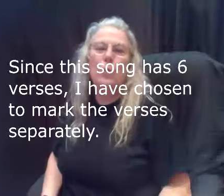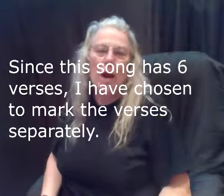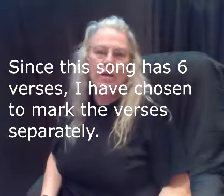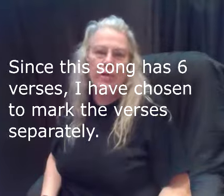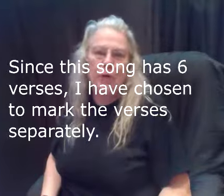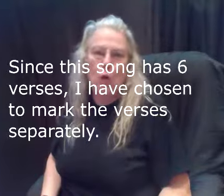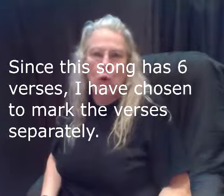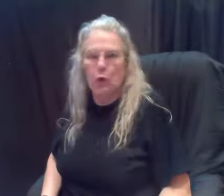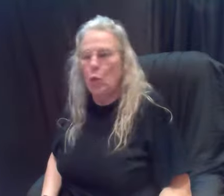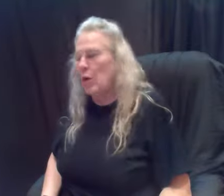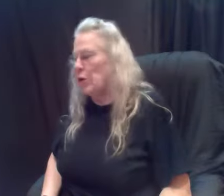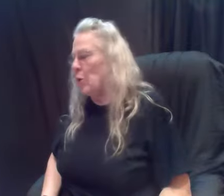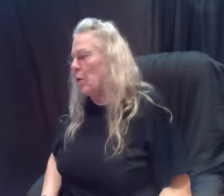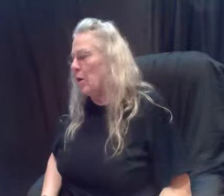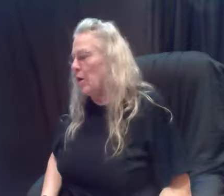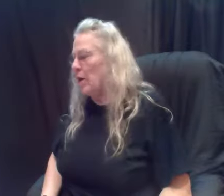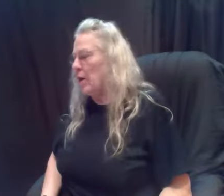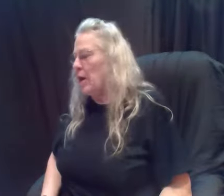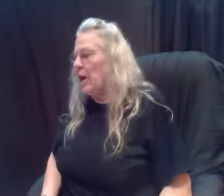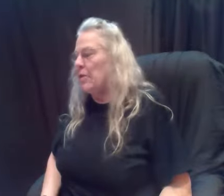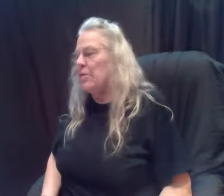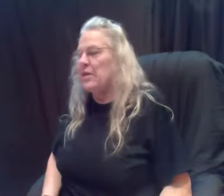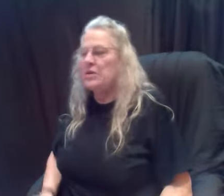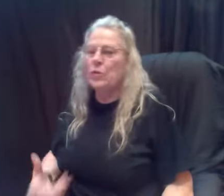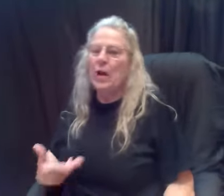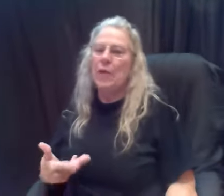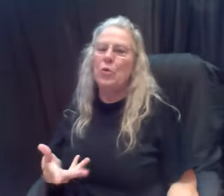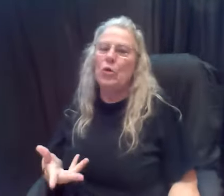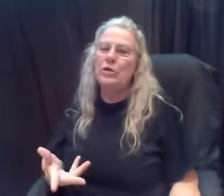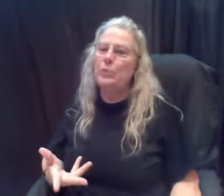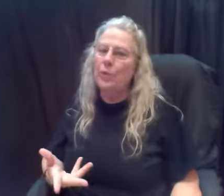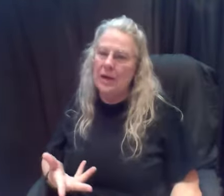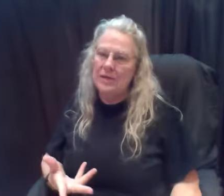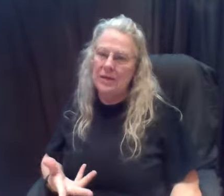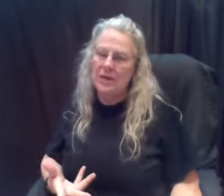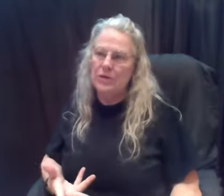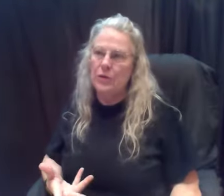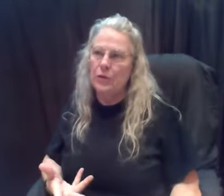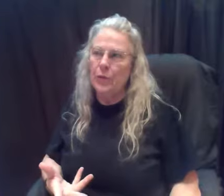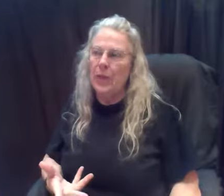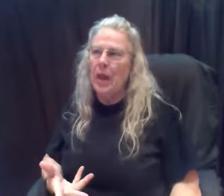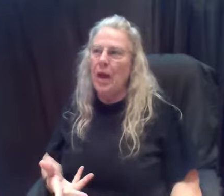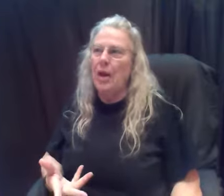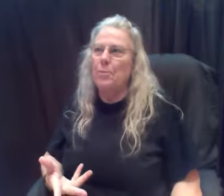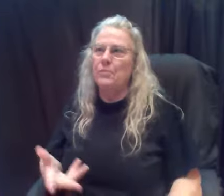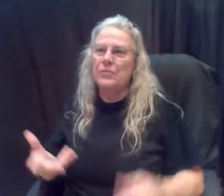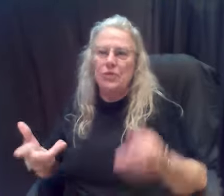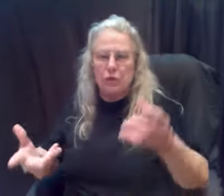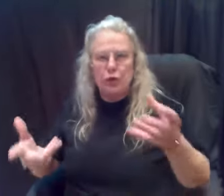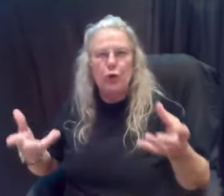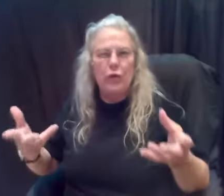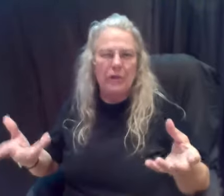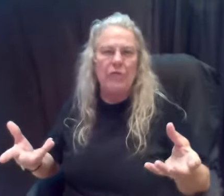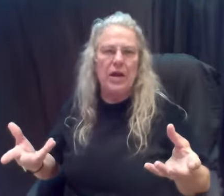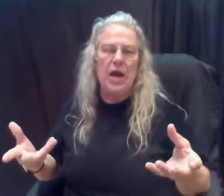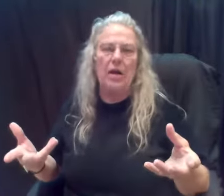Brighten the corner where you are. This one I'm going to place into two different